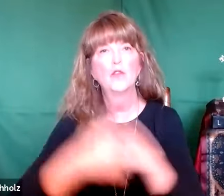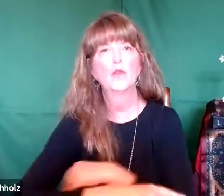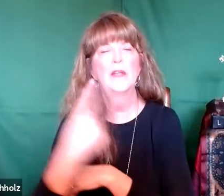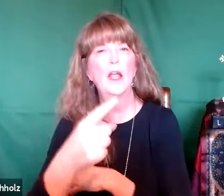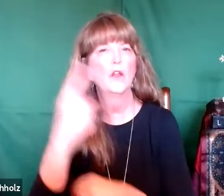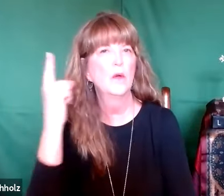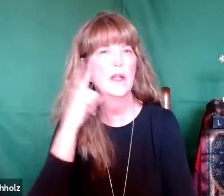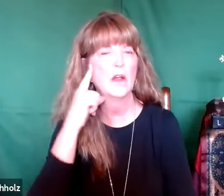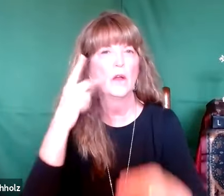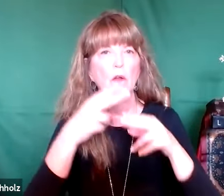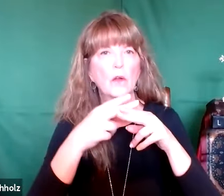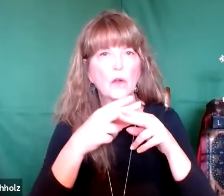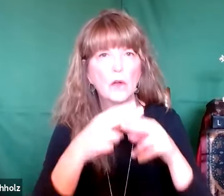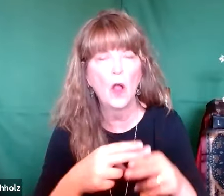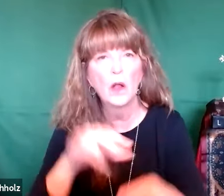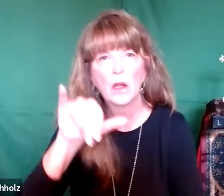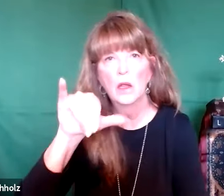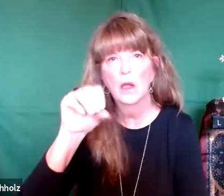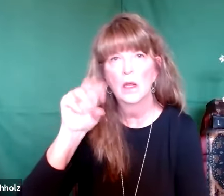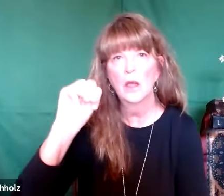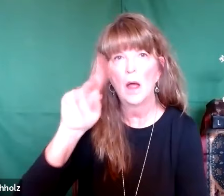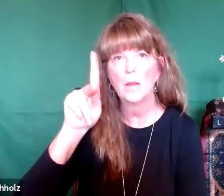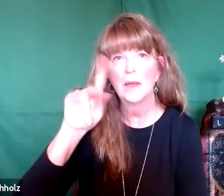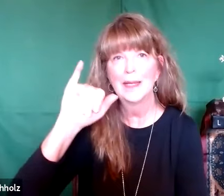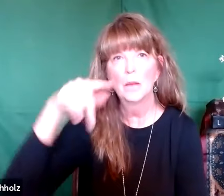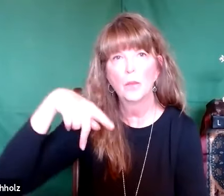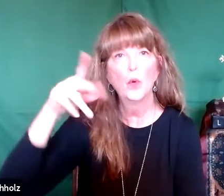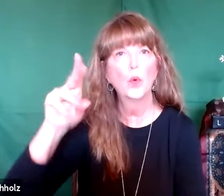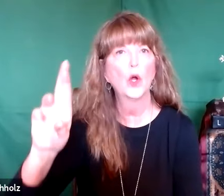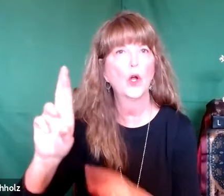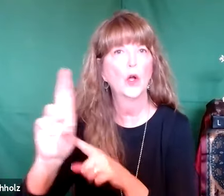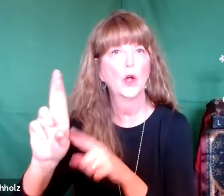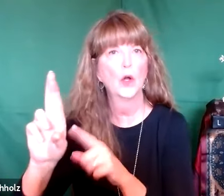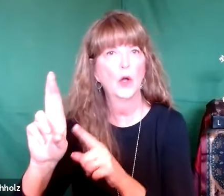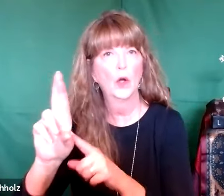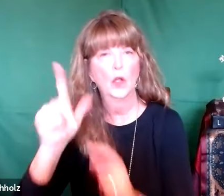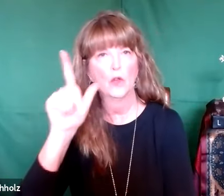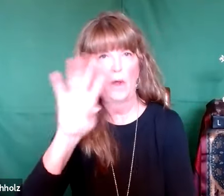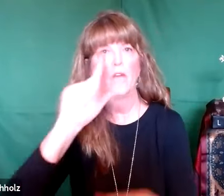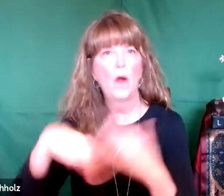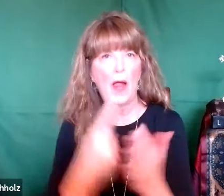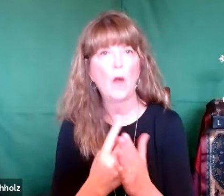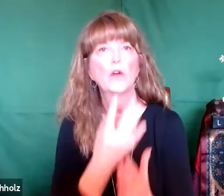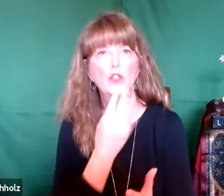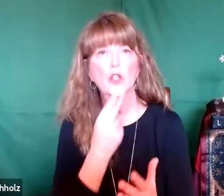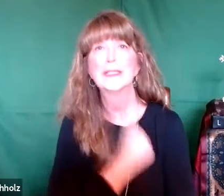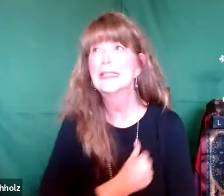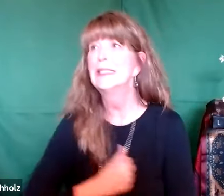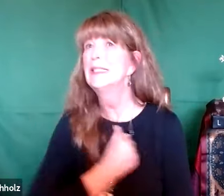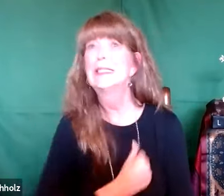Today, it's known as the Day of Atonement. You also might hear it called Yom Kippur. That's